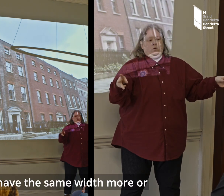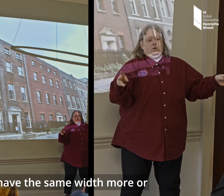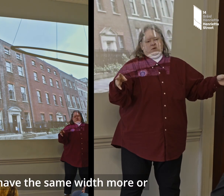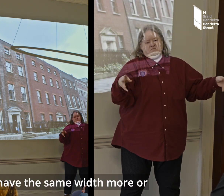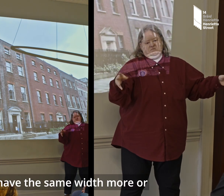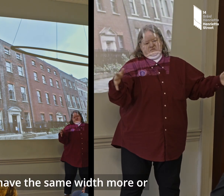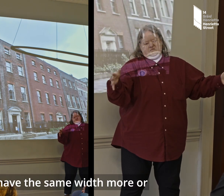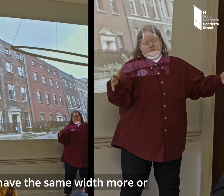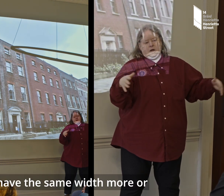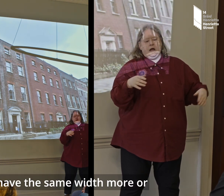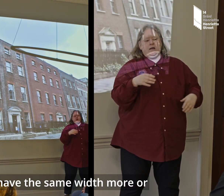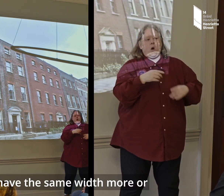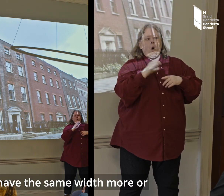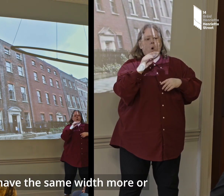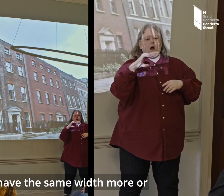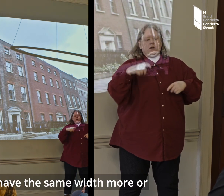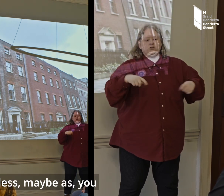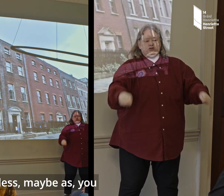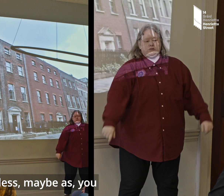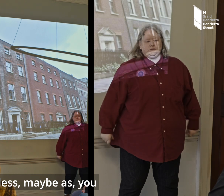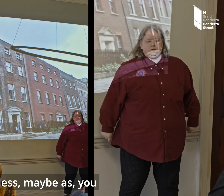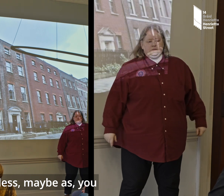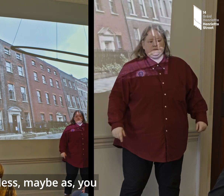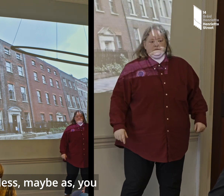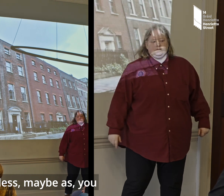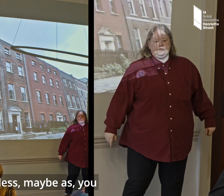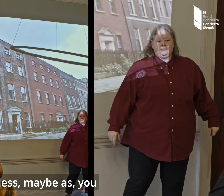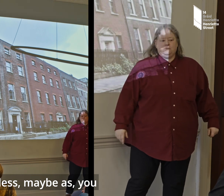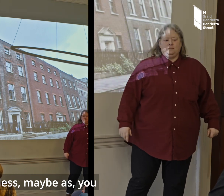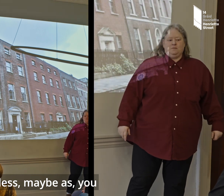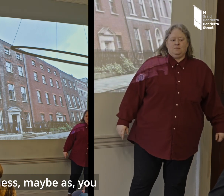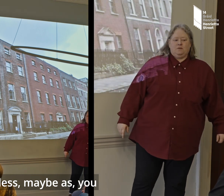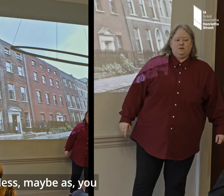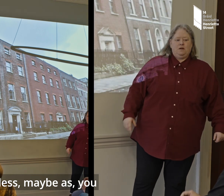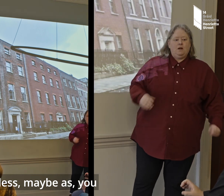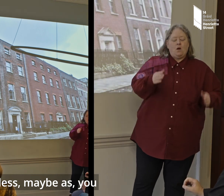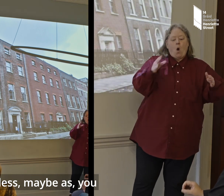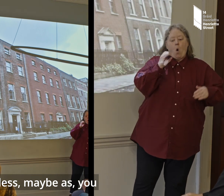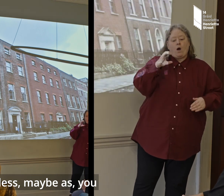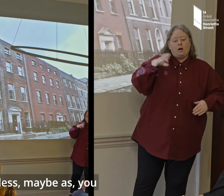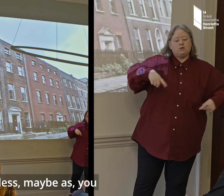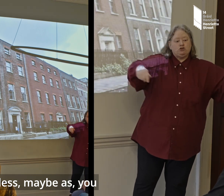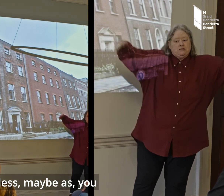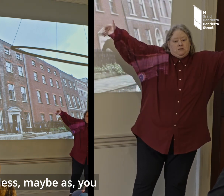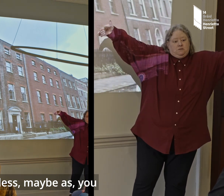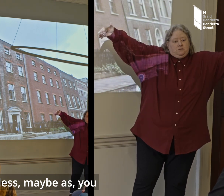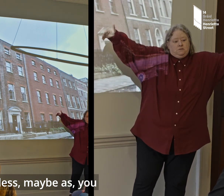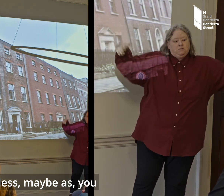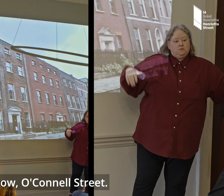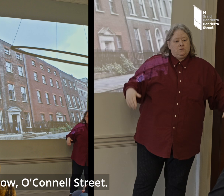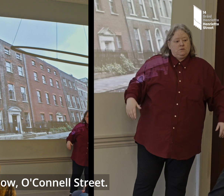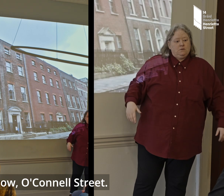And they have the same width, more or less, maybe as,